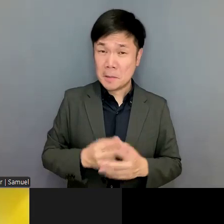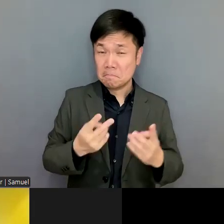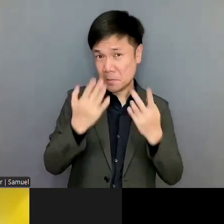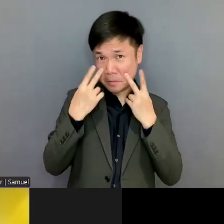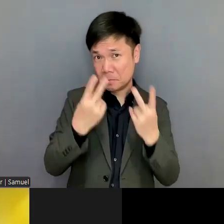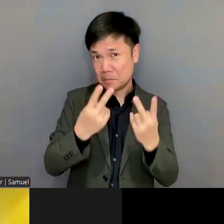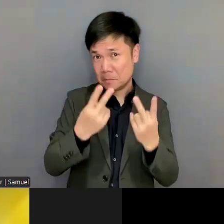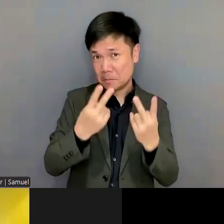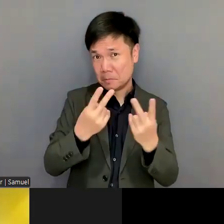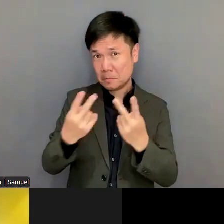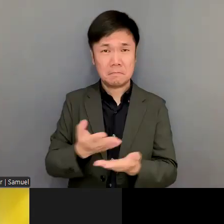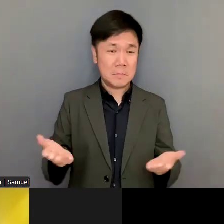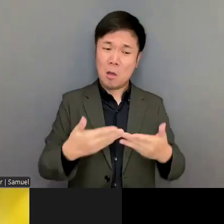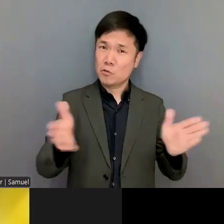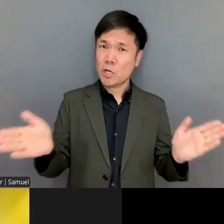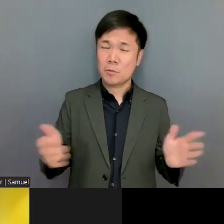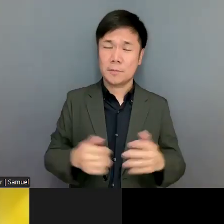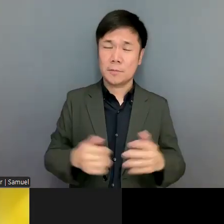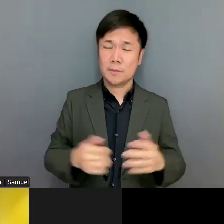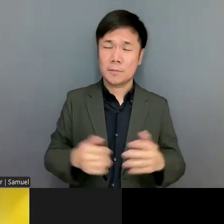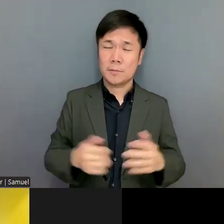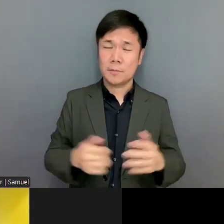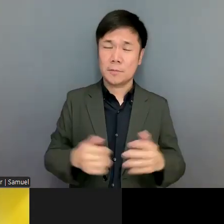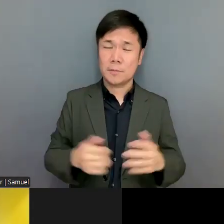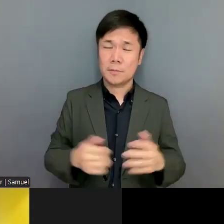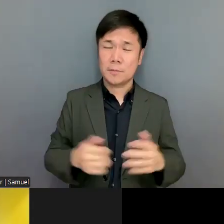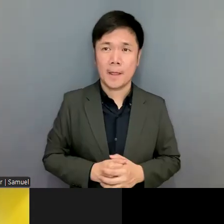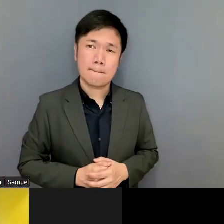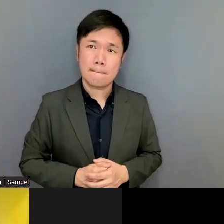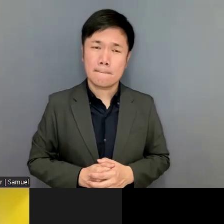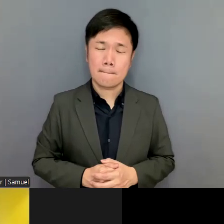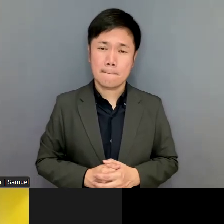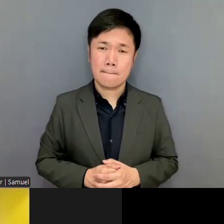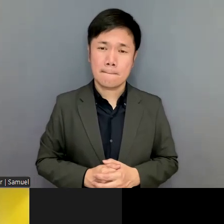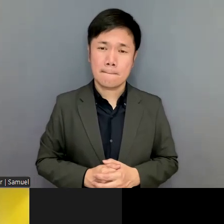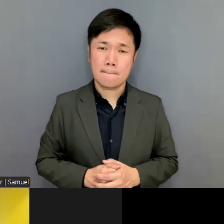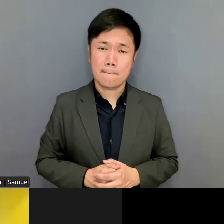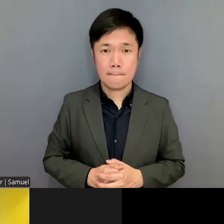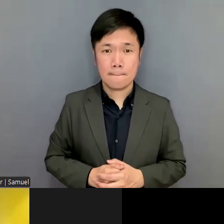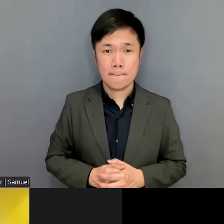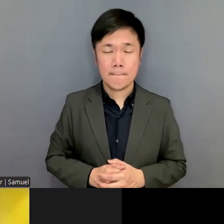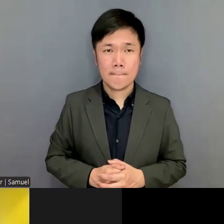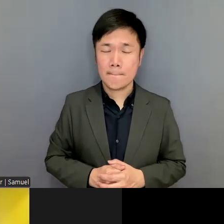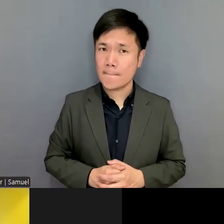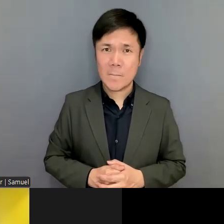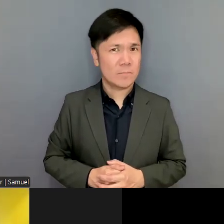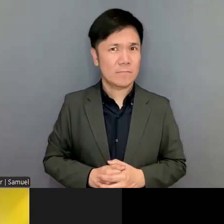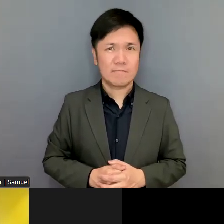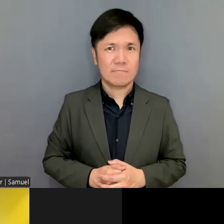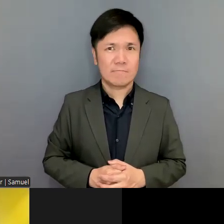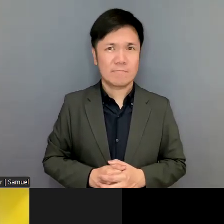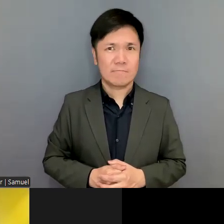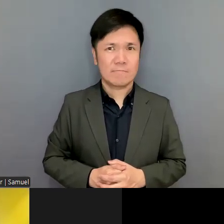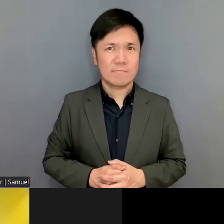relegada para general nosotros, no uh, solamente por la capacidad jurídica, sino didn't porque really no get to existen us protocolos, no because there existen aren't fiscalías que